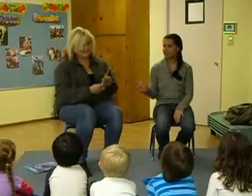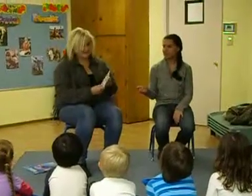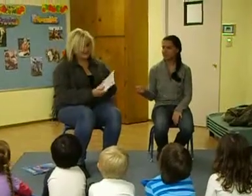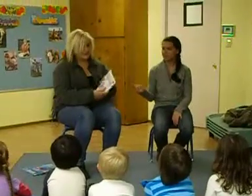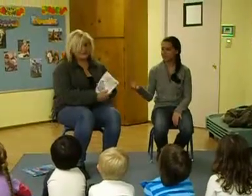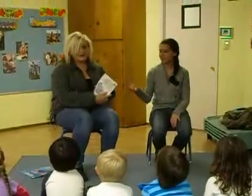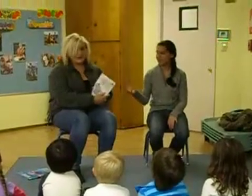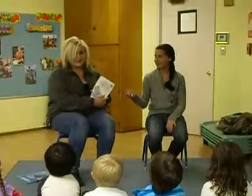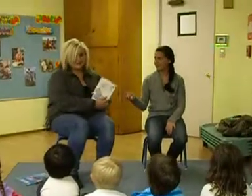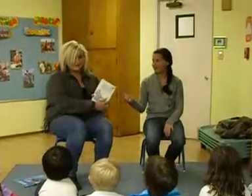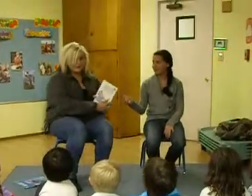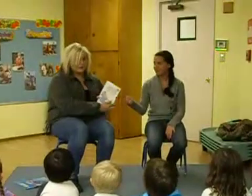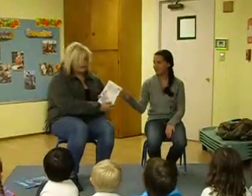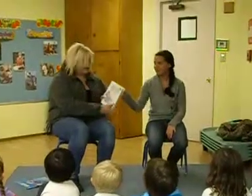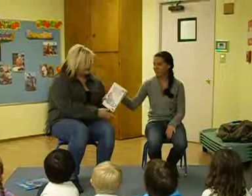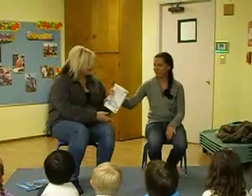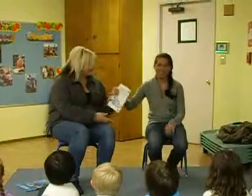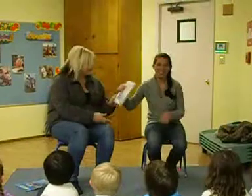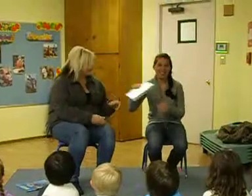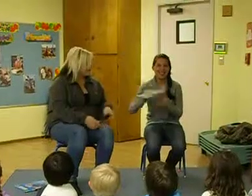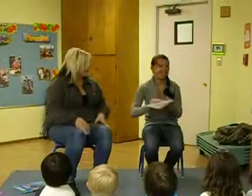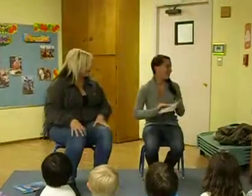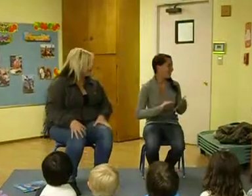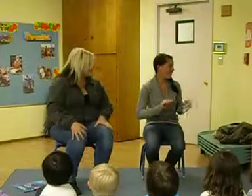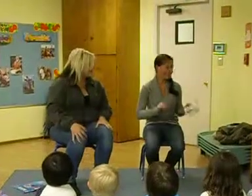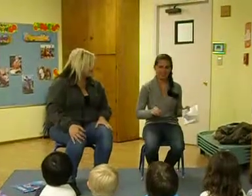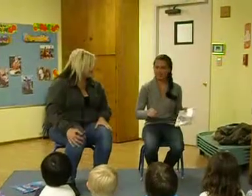That was Harold and the purple crayon. Would you like to teach them their sign now?